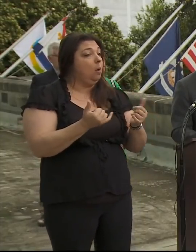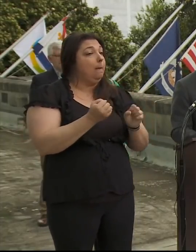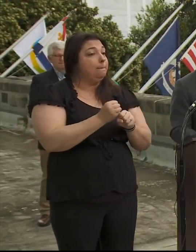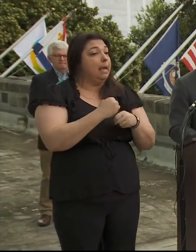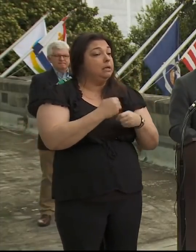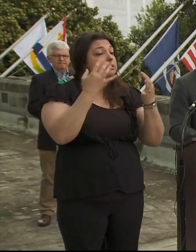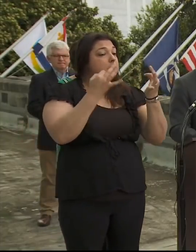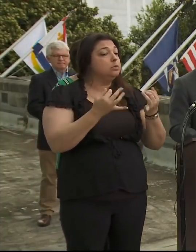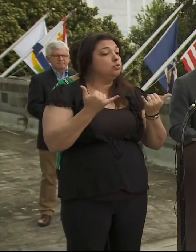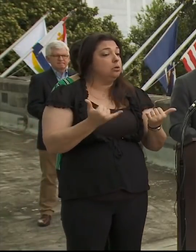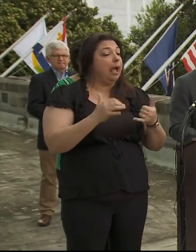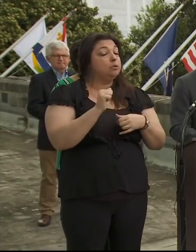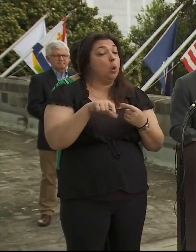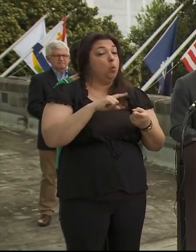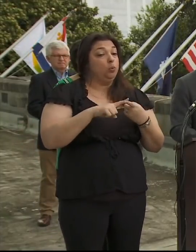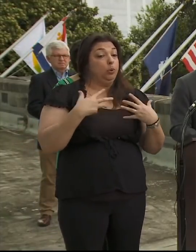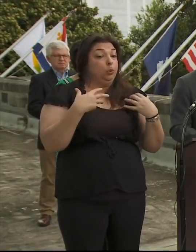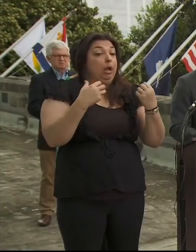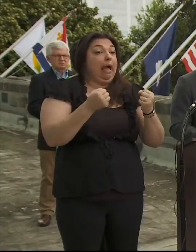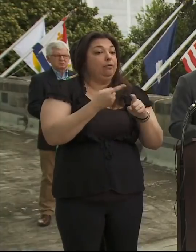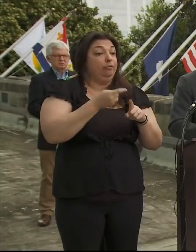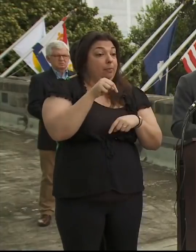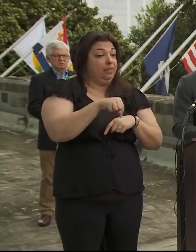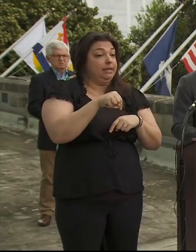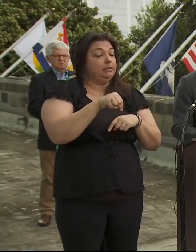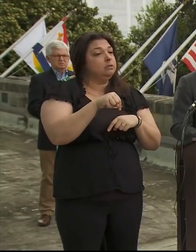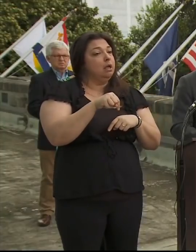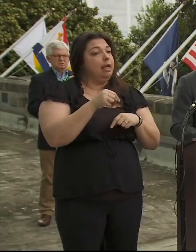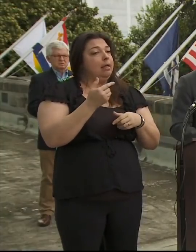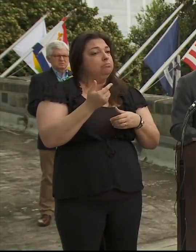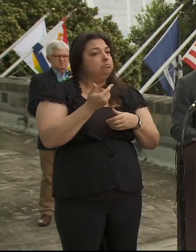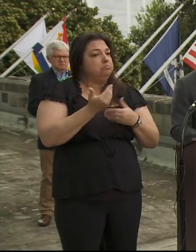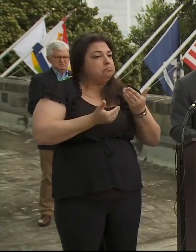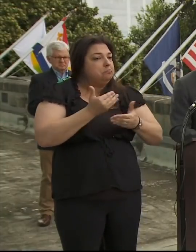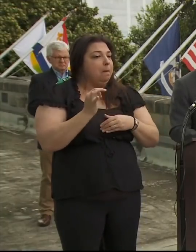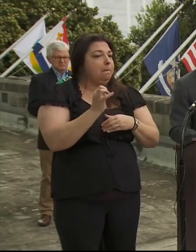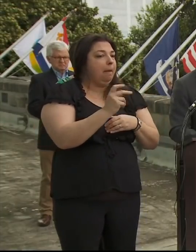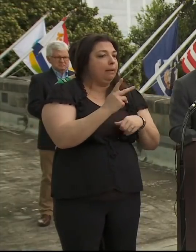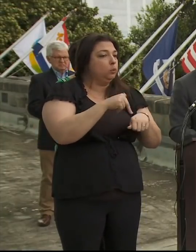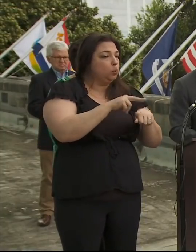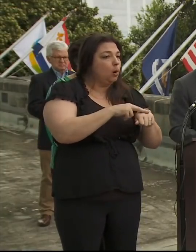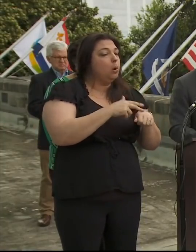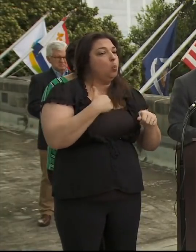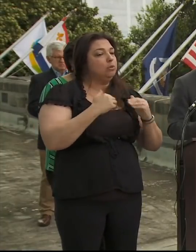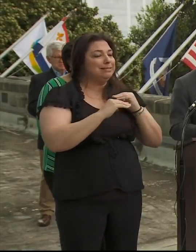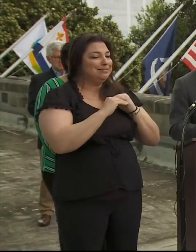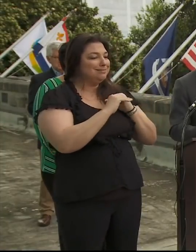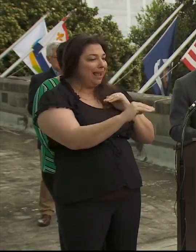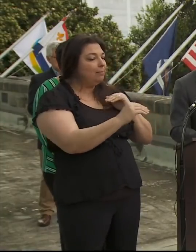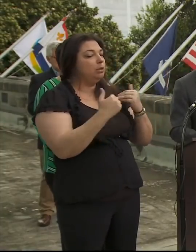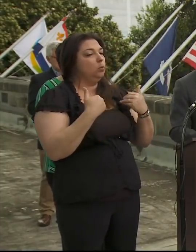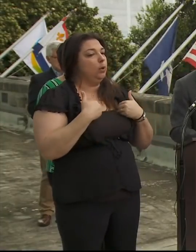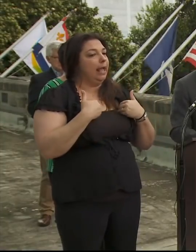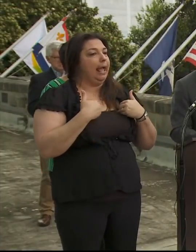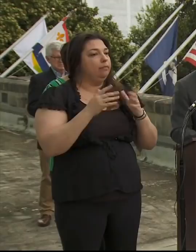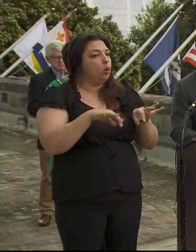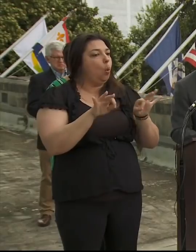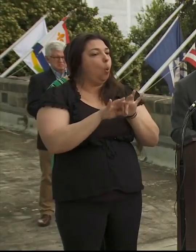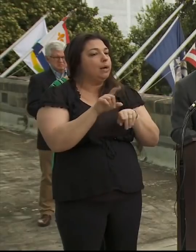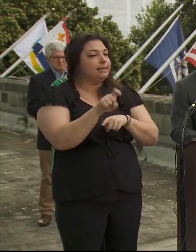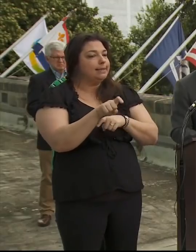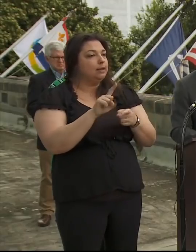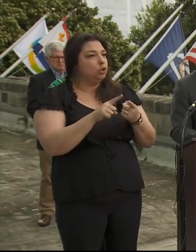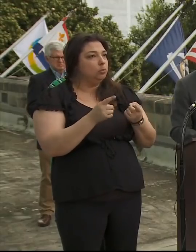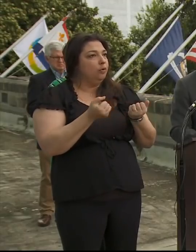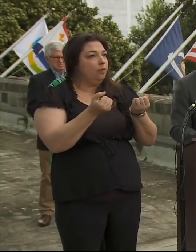decisions now, so that when we recover from this and things are back in order, we are stabilized and we have the core necessities to be able to